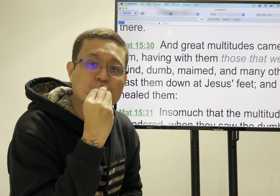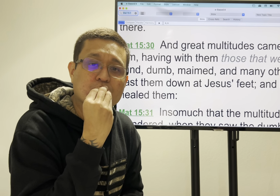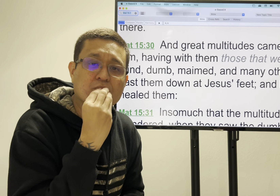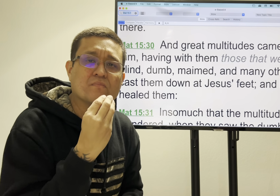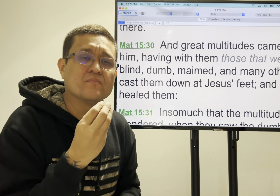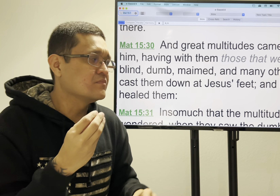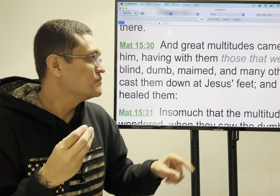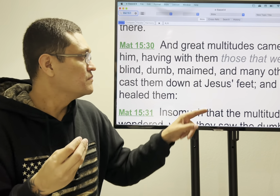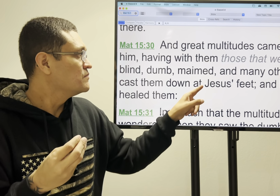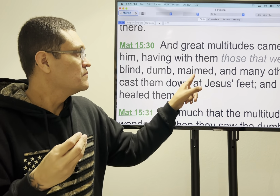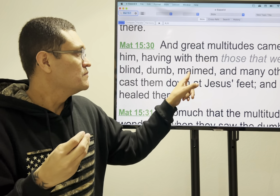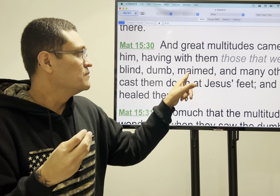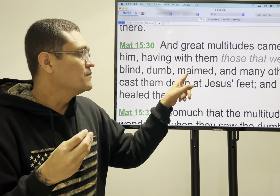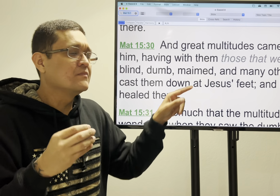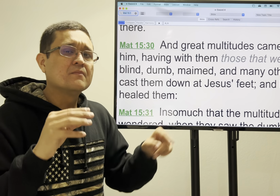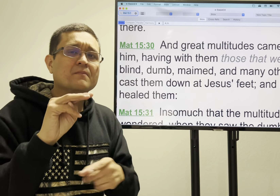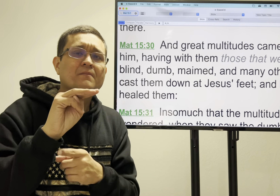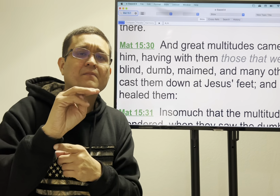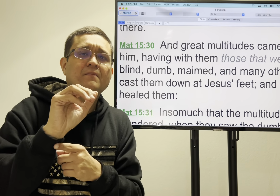dumb, those who can't speak,